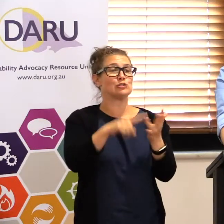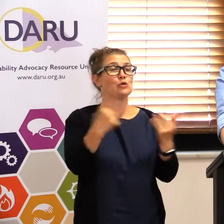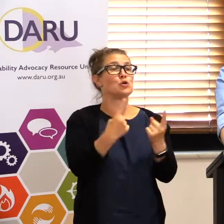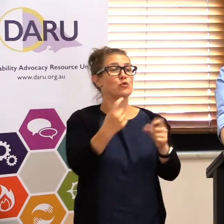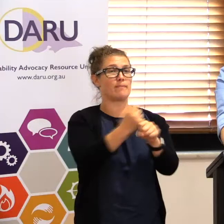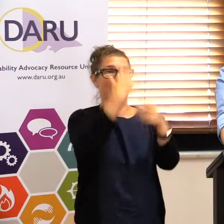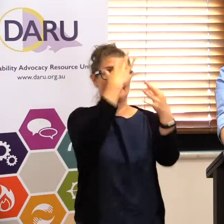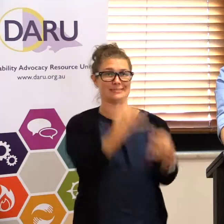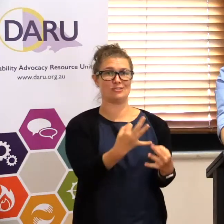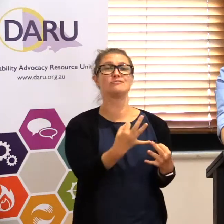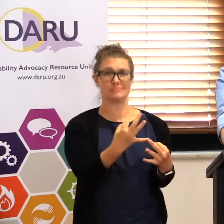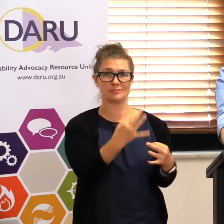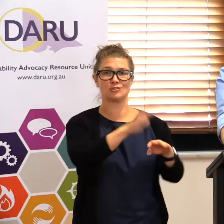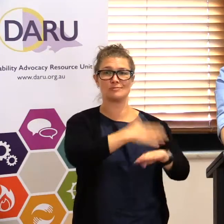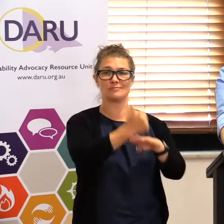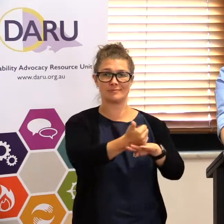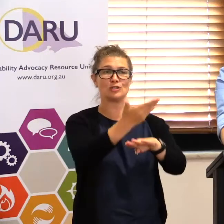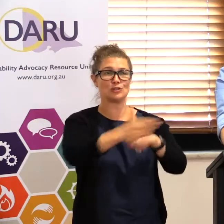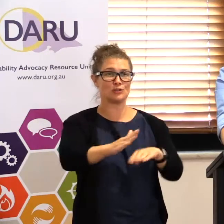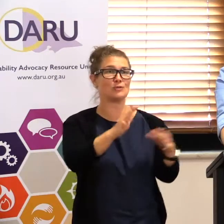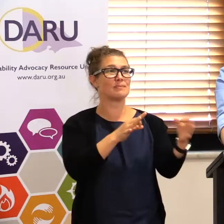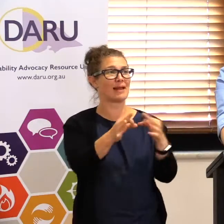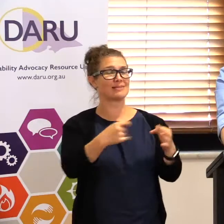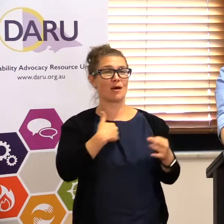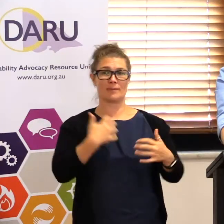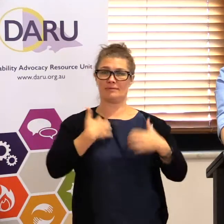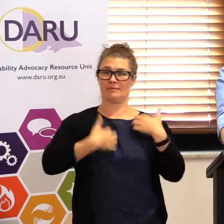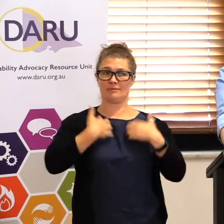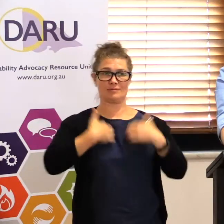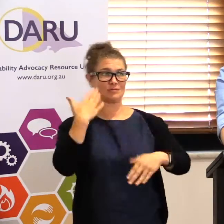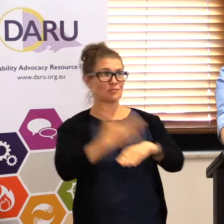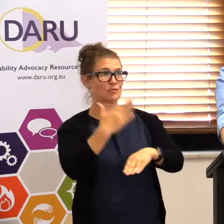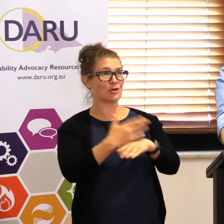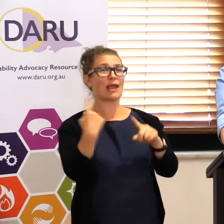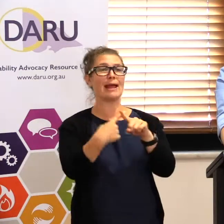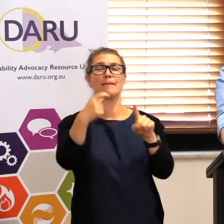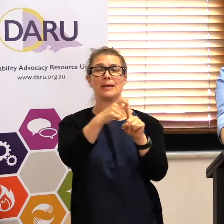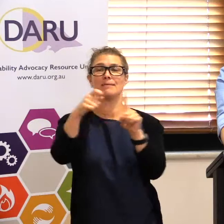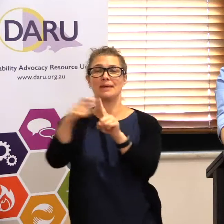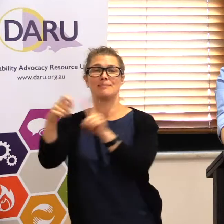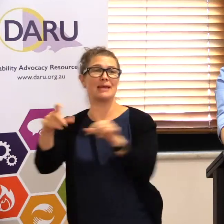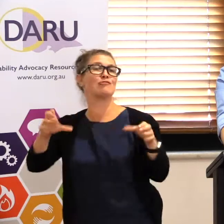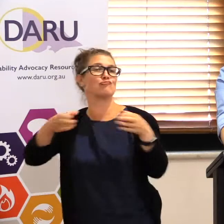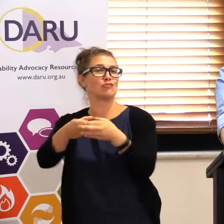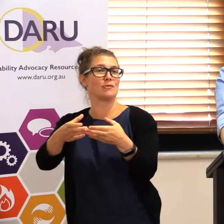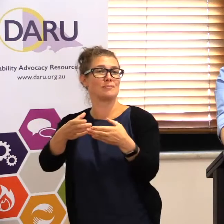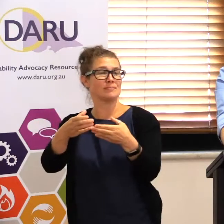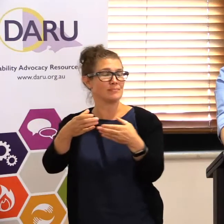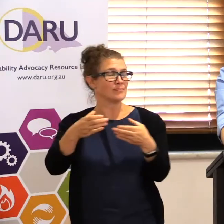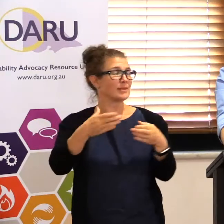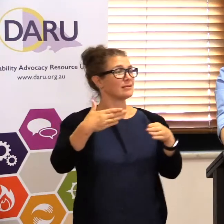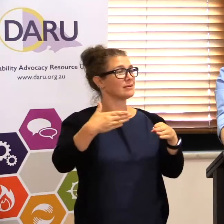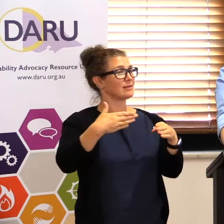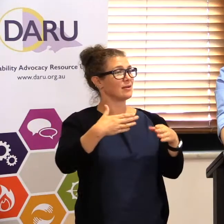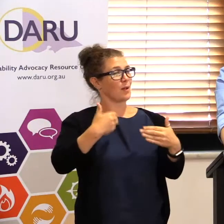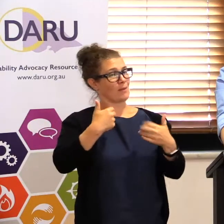decision, and I look forward to working, and PPP look forward to working with you to